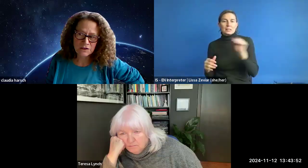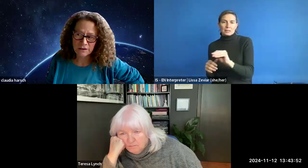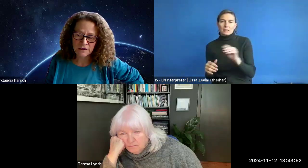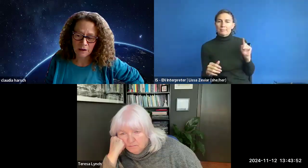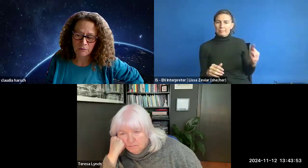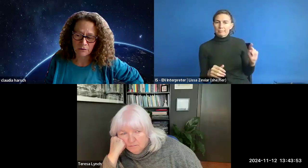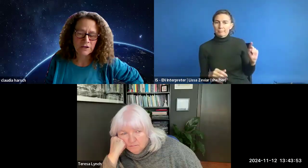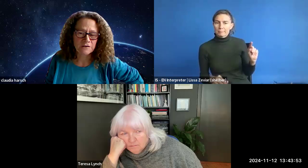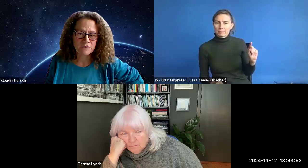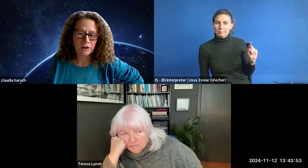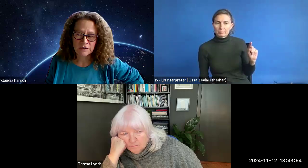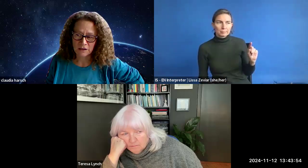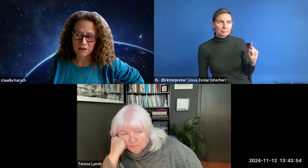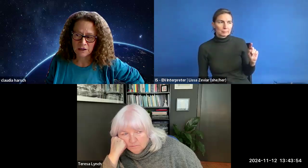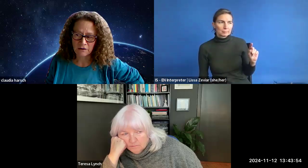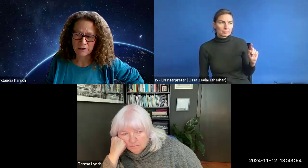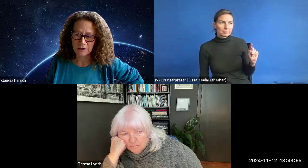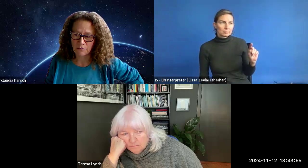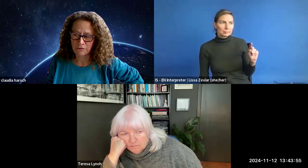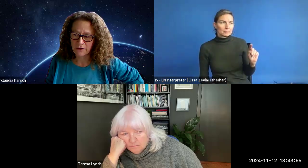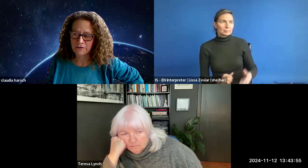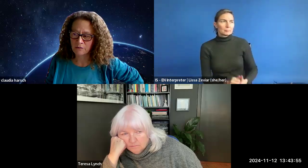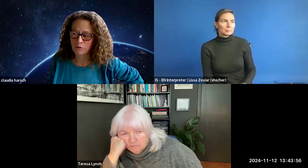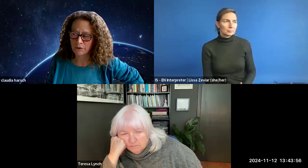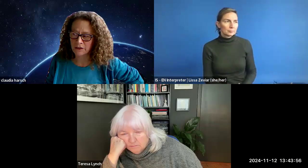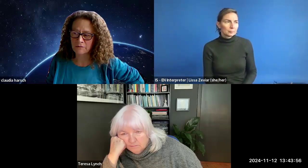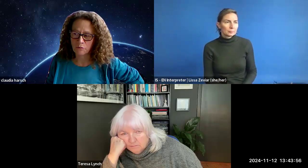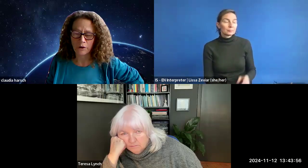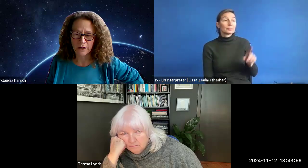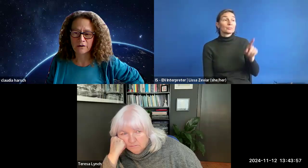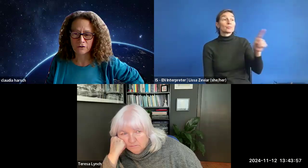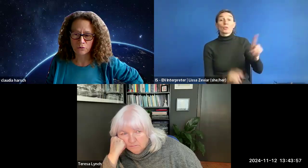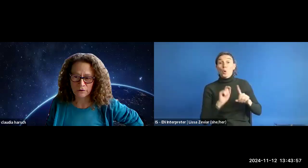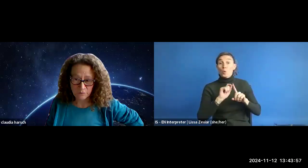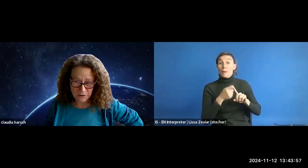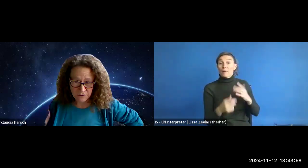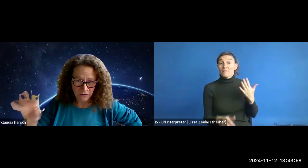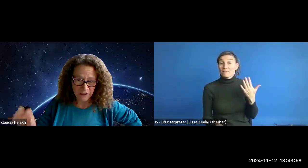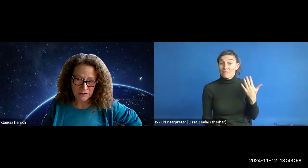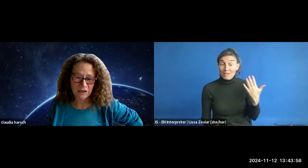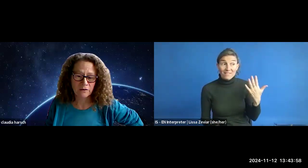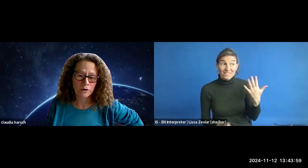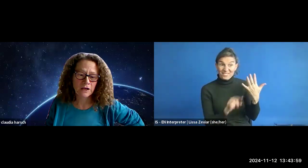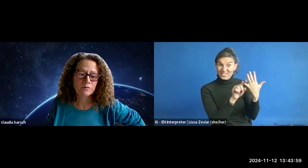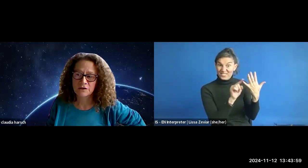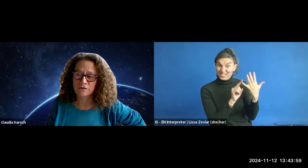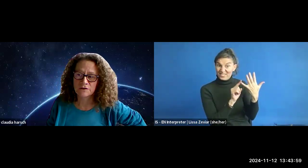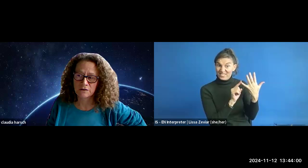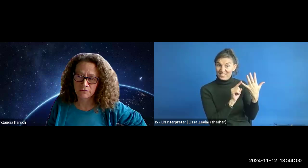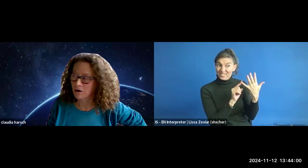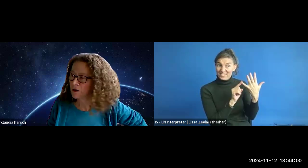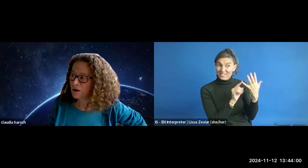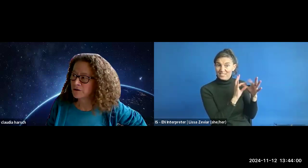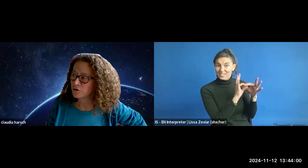And this is an example of test specs. And here under number 5, that will be where you specify exactly what aspects